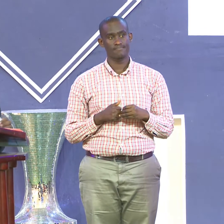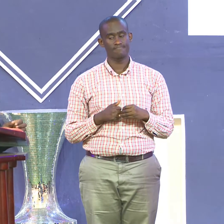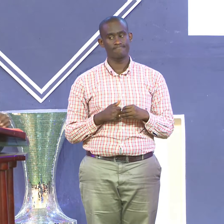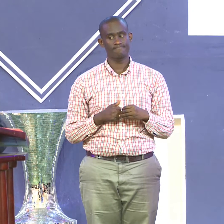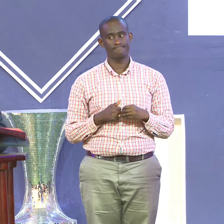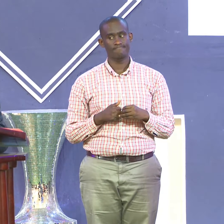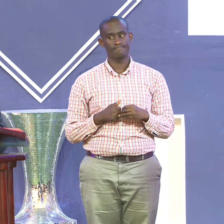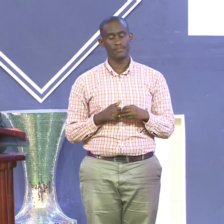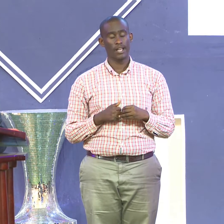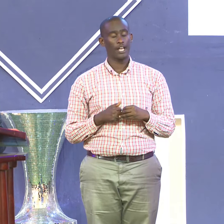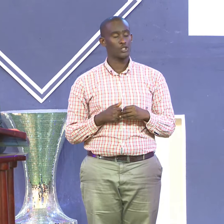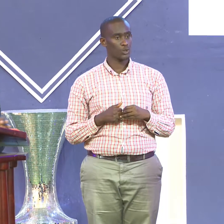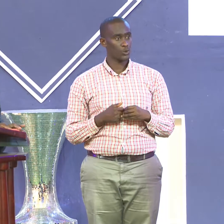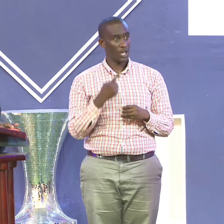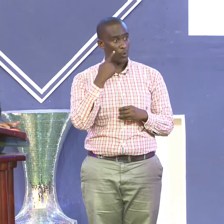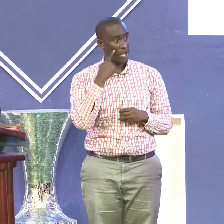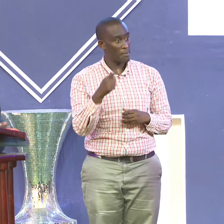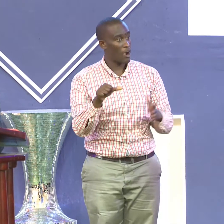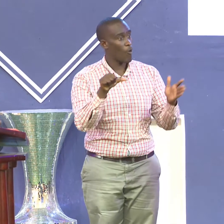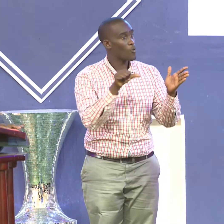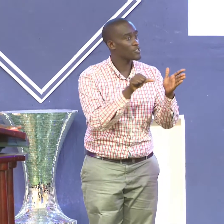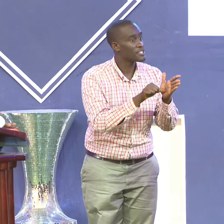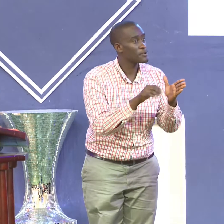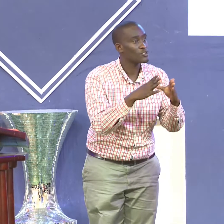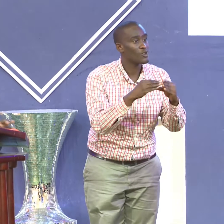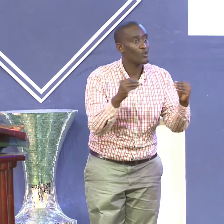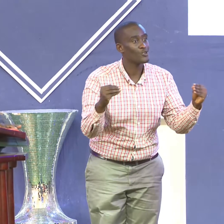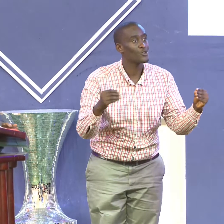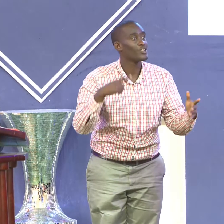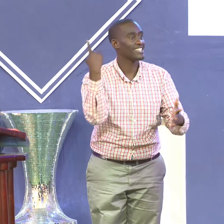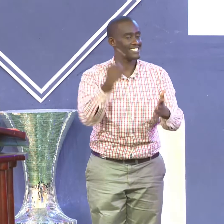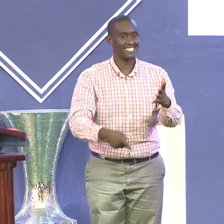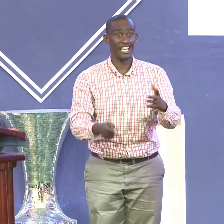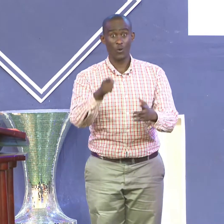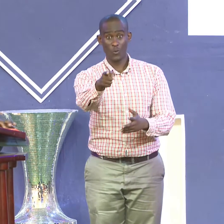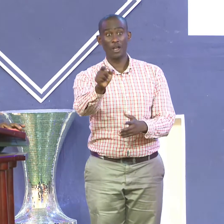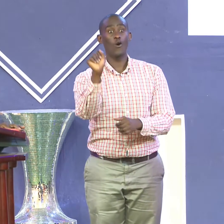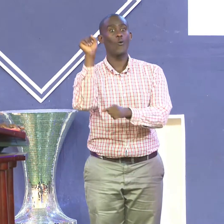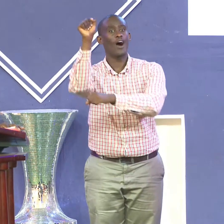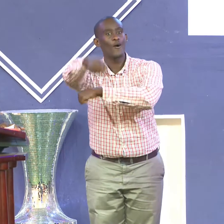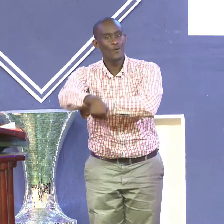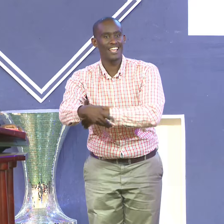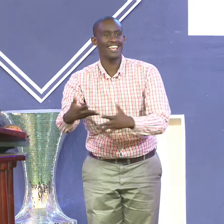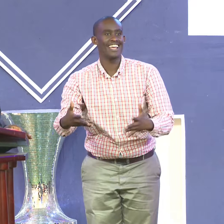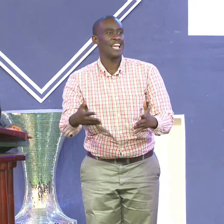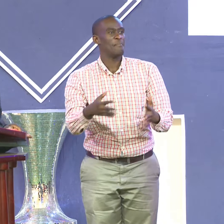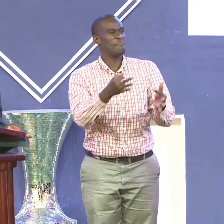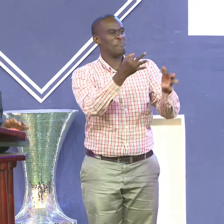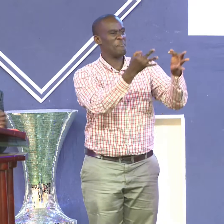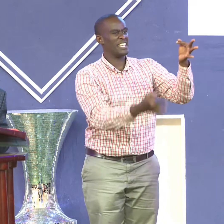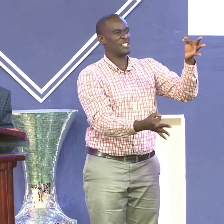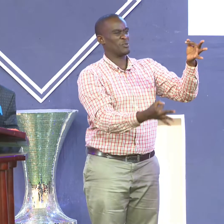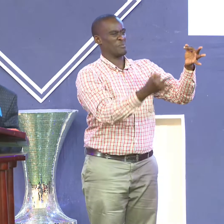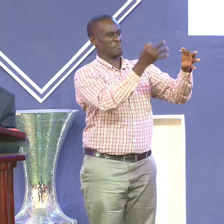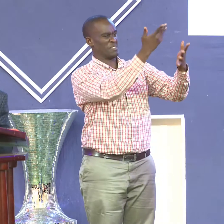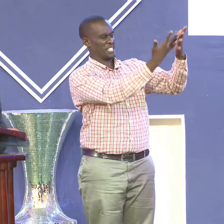We are going to see a solution about overcoming these things.